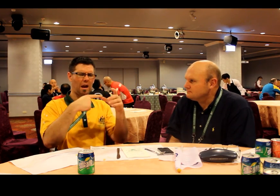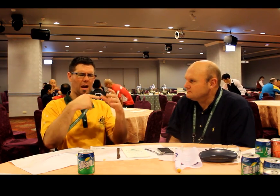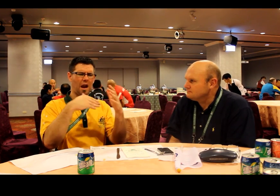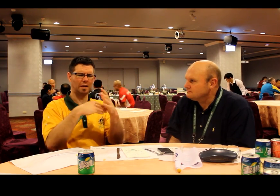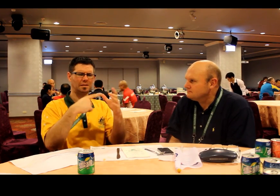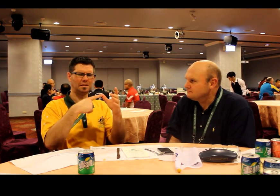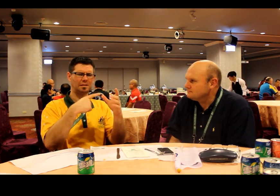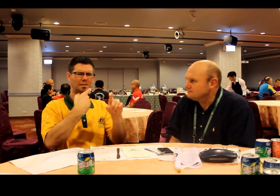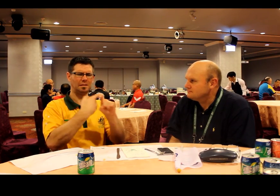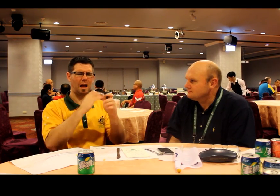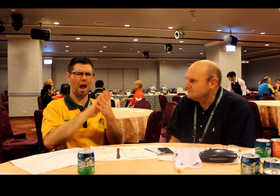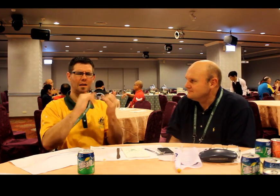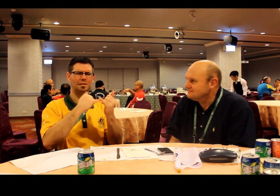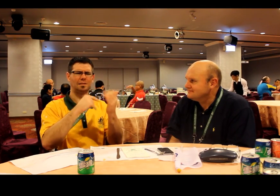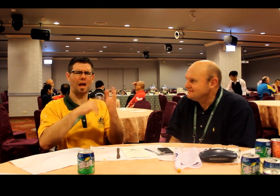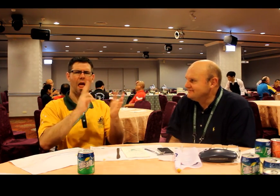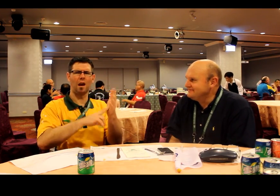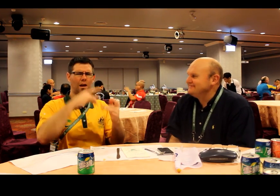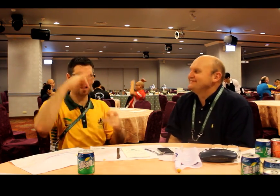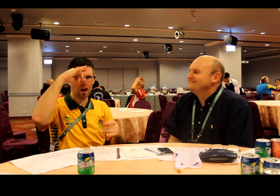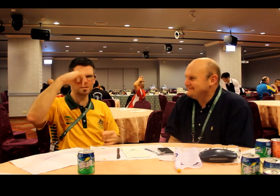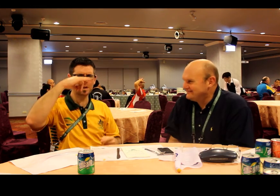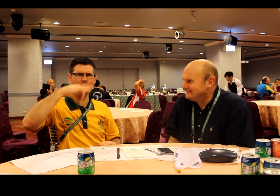yesterday, but tomorrow they're playing Kazakhstan.